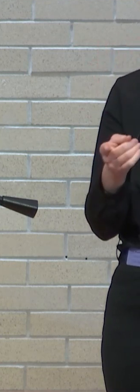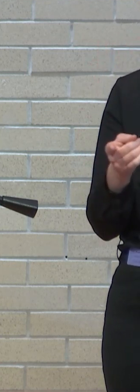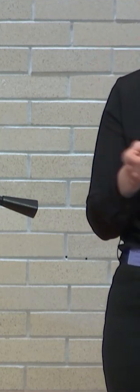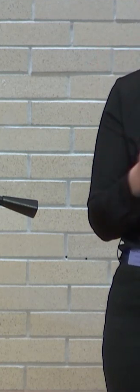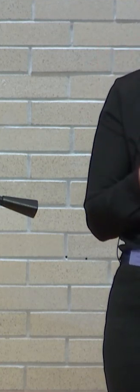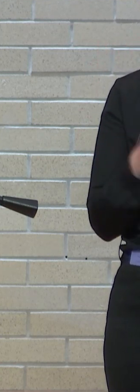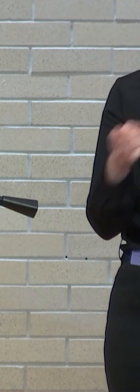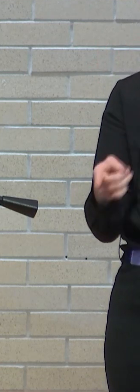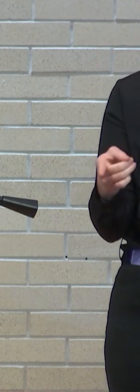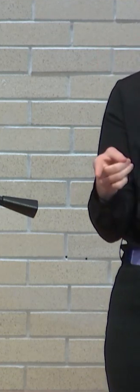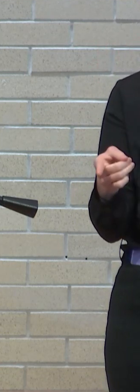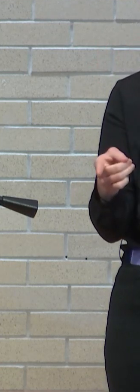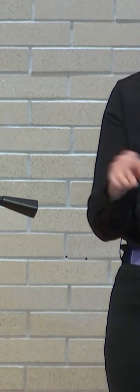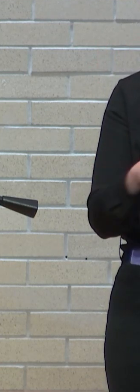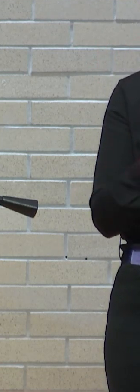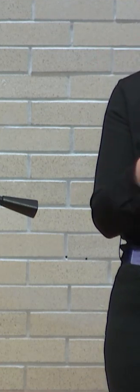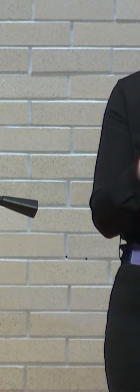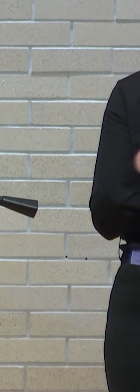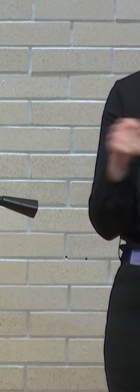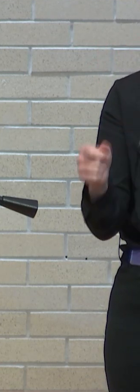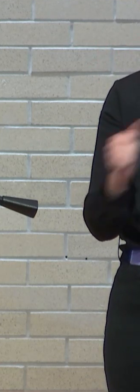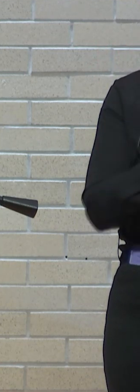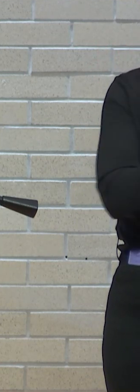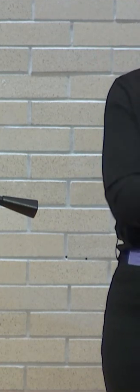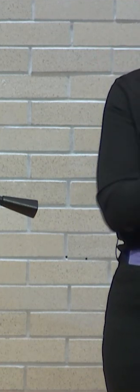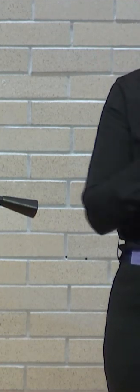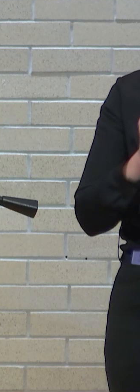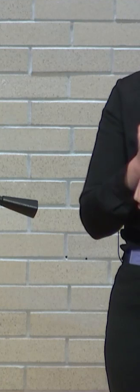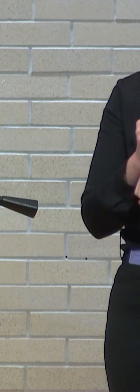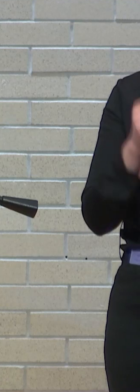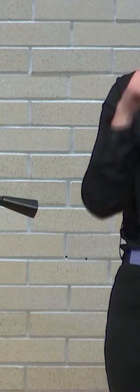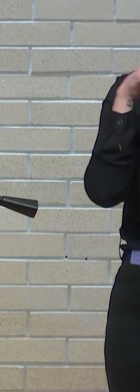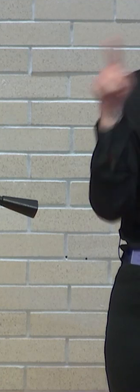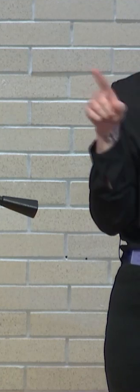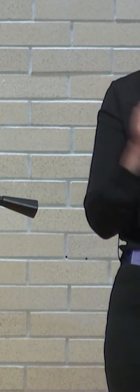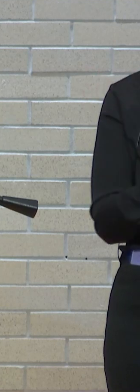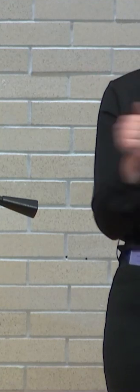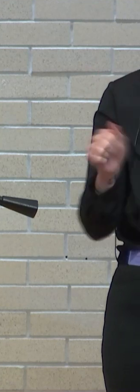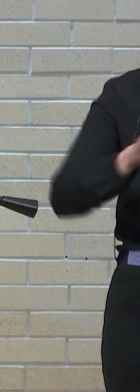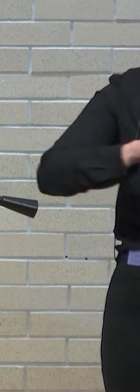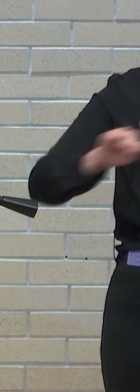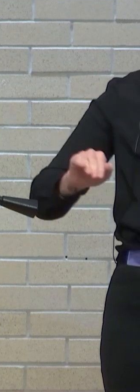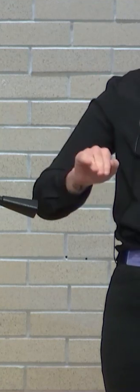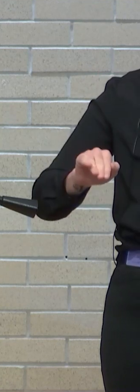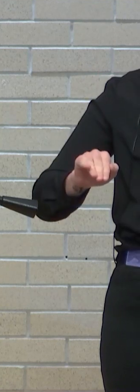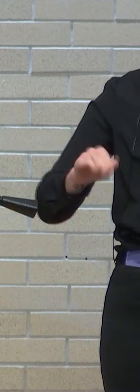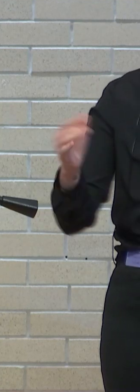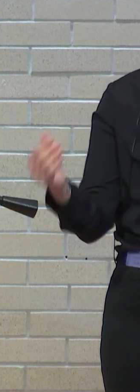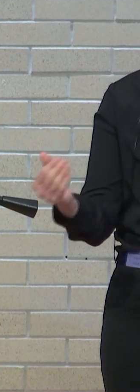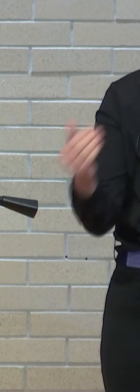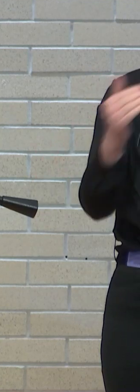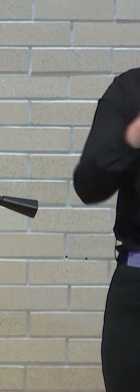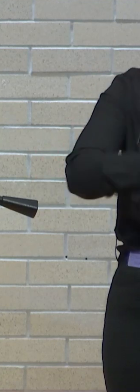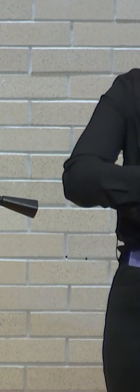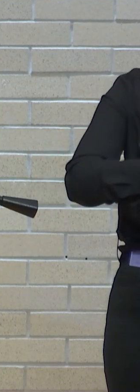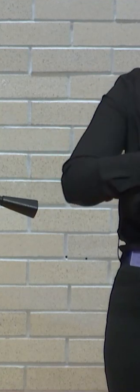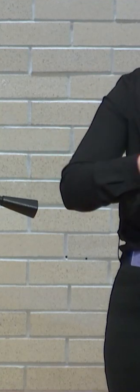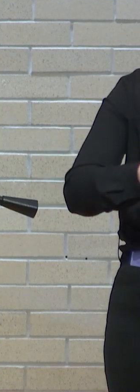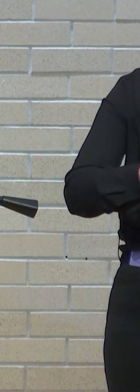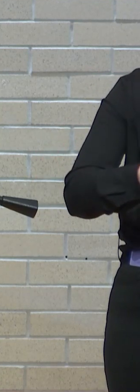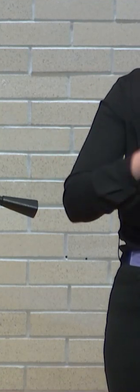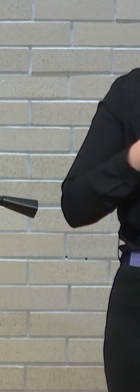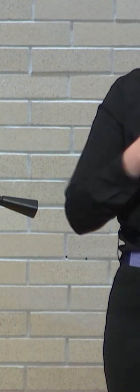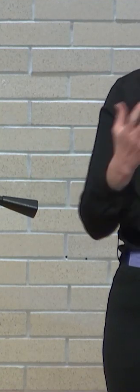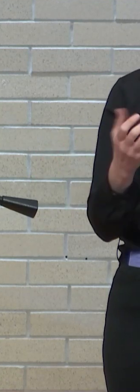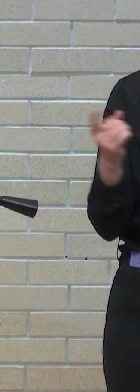feud to set aside their differences and take some time to worship together. I invite you to join me when I sing